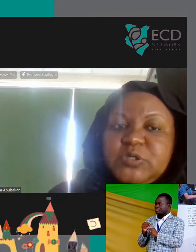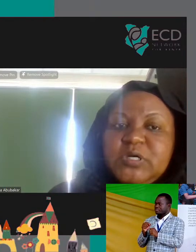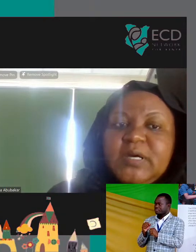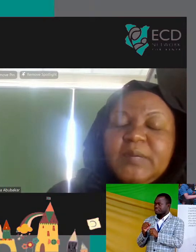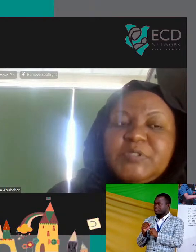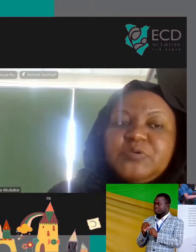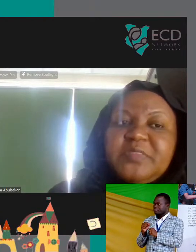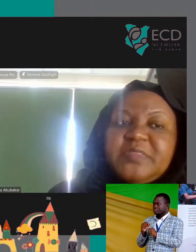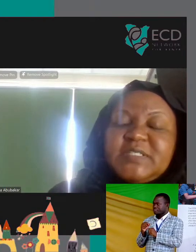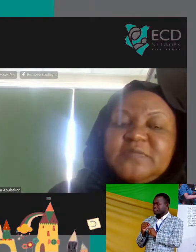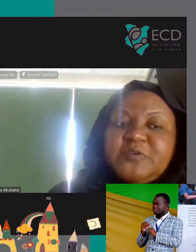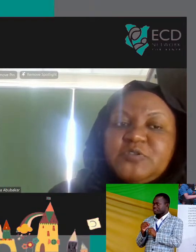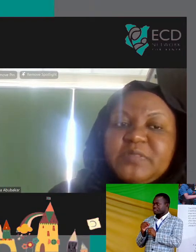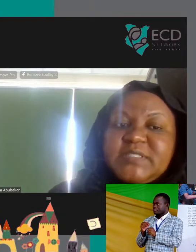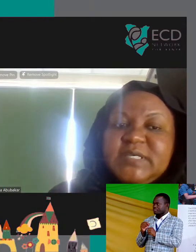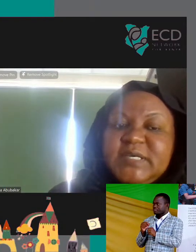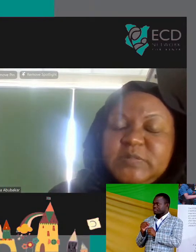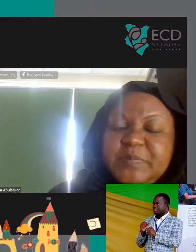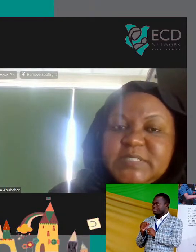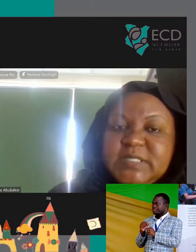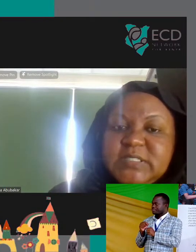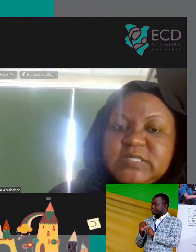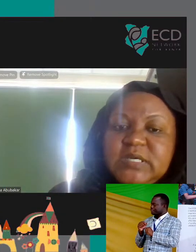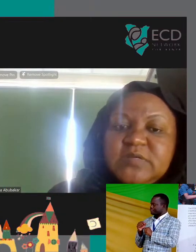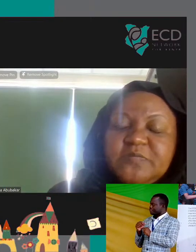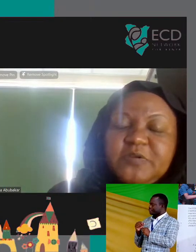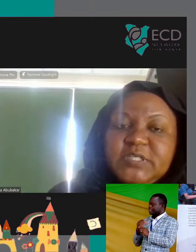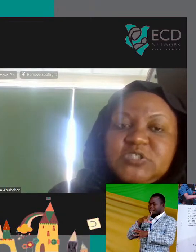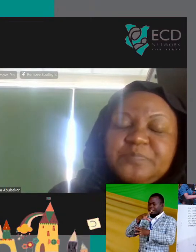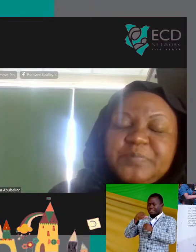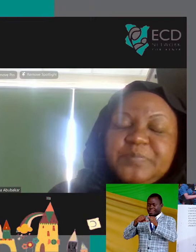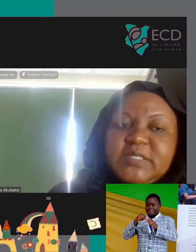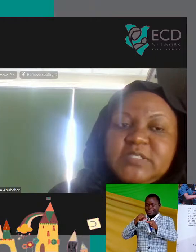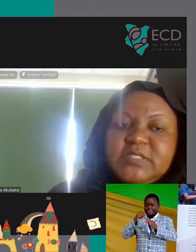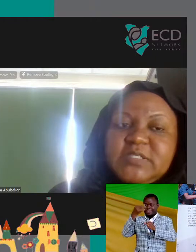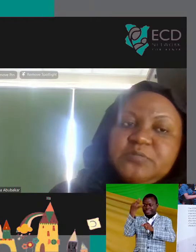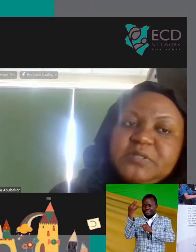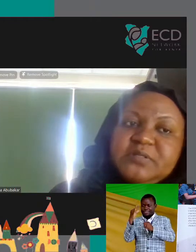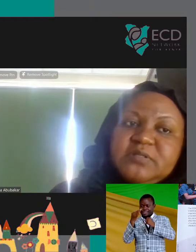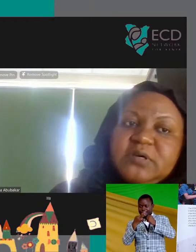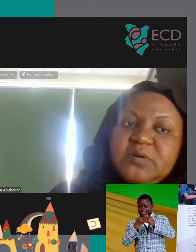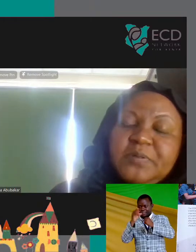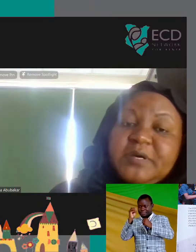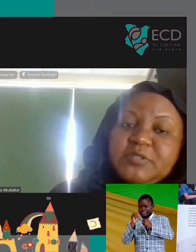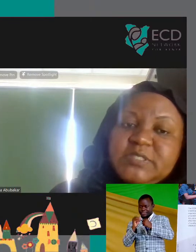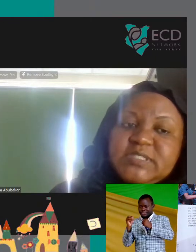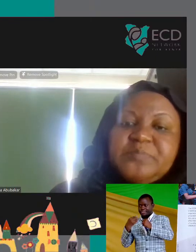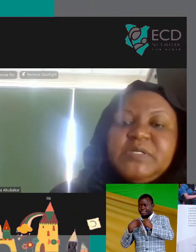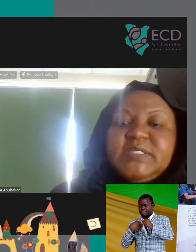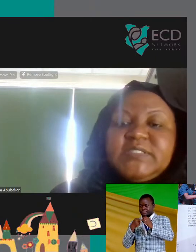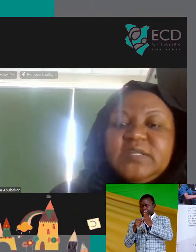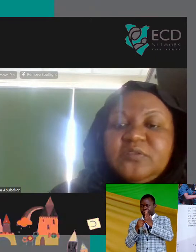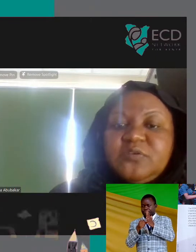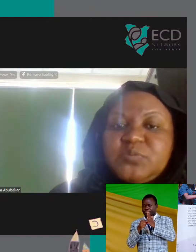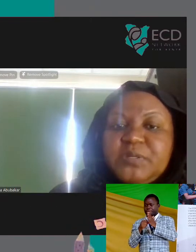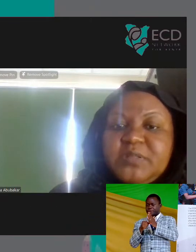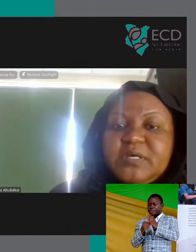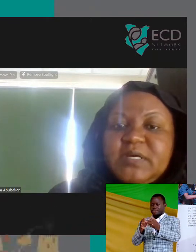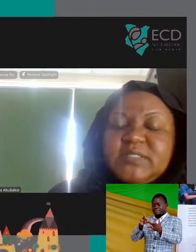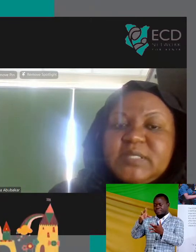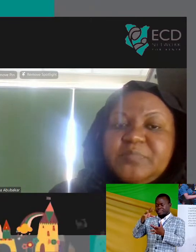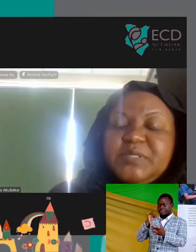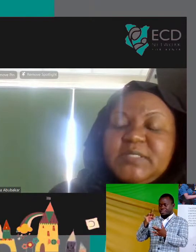symptoms. Between 34 to 38% for the parent children without disability and those